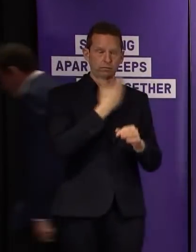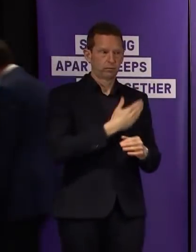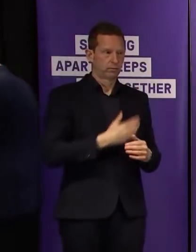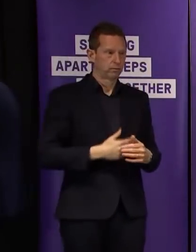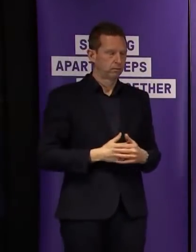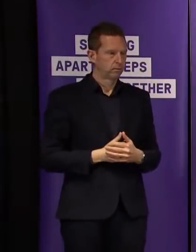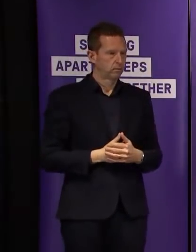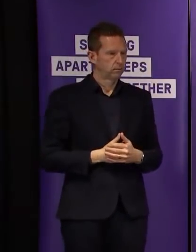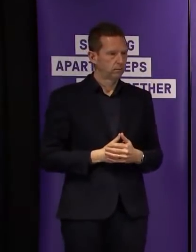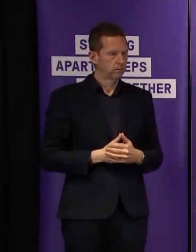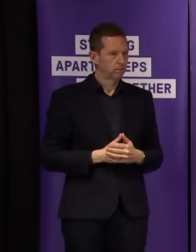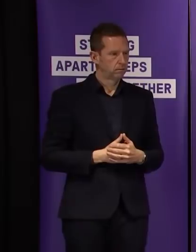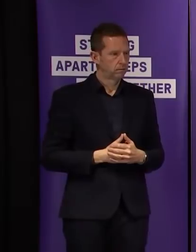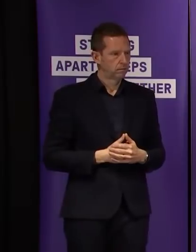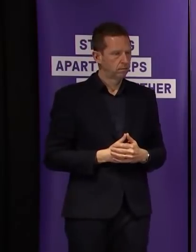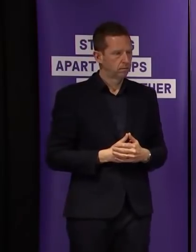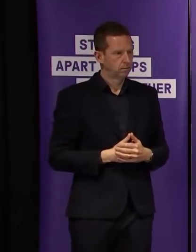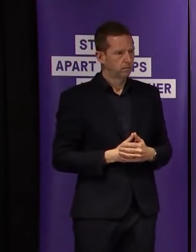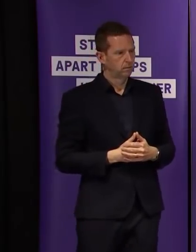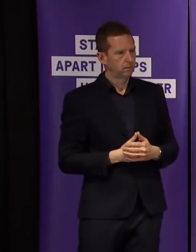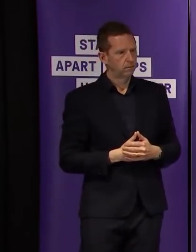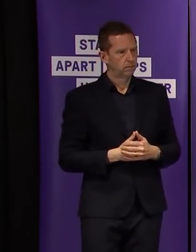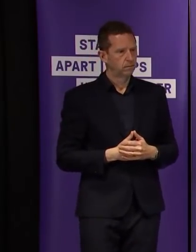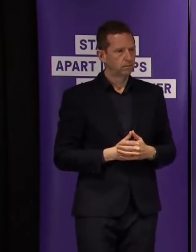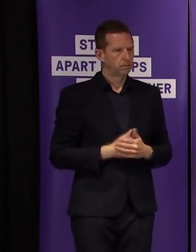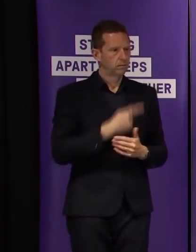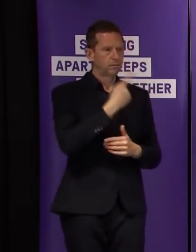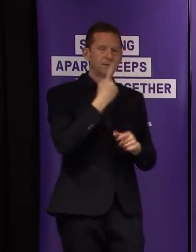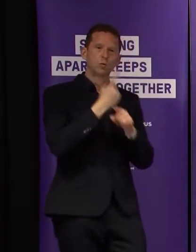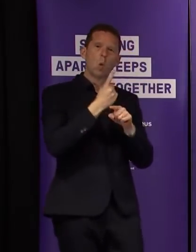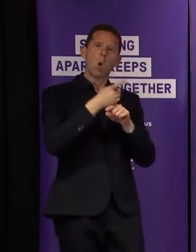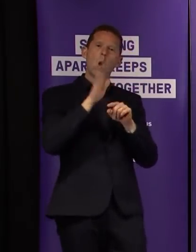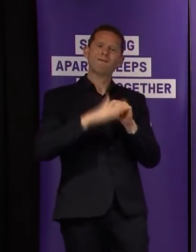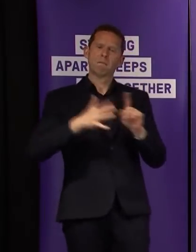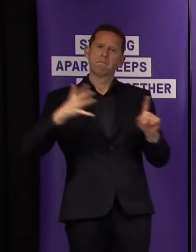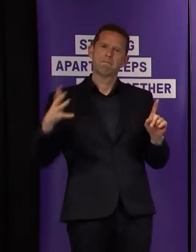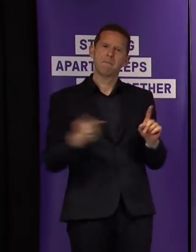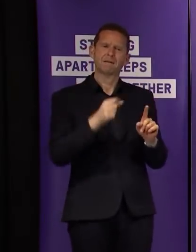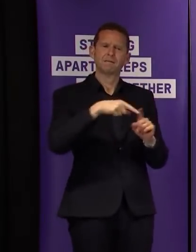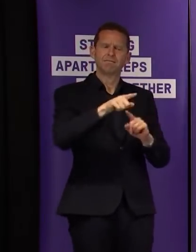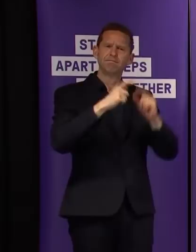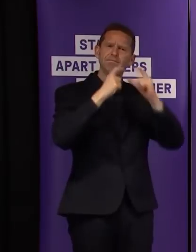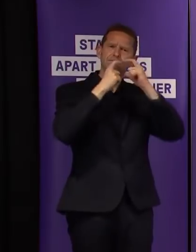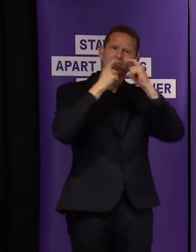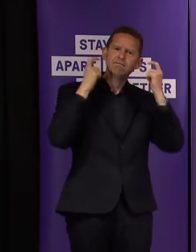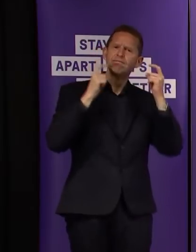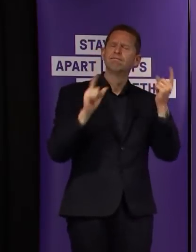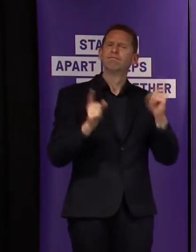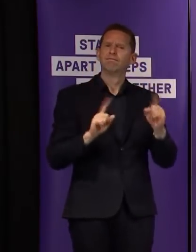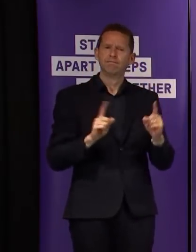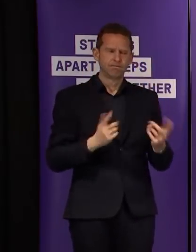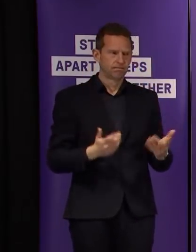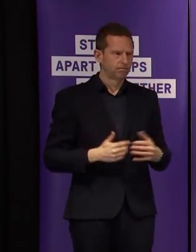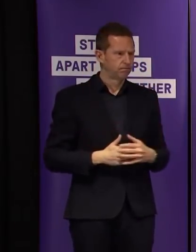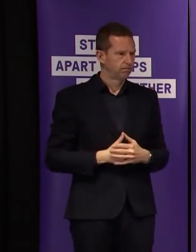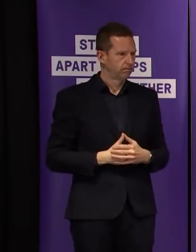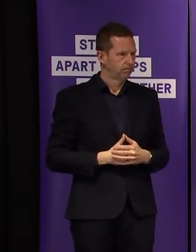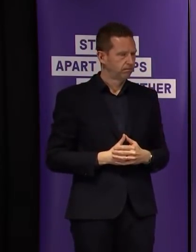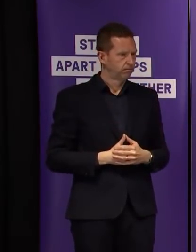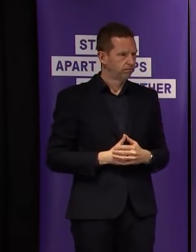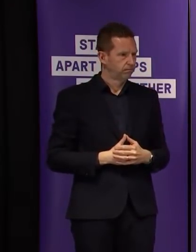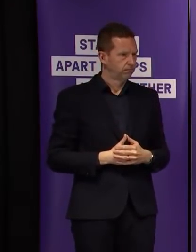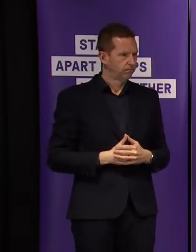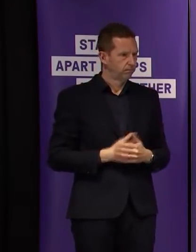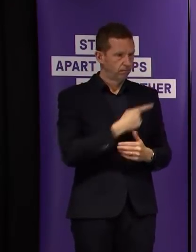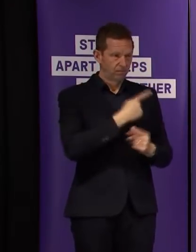A few days ago, I had asked whether you'd make mandatory, like surgical masks or these masks that we're wearing. Is that something that you're still